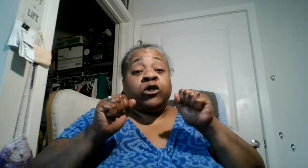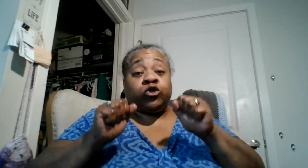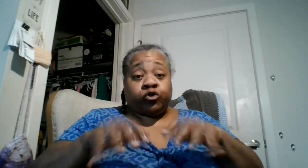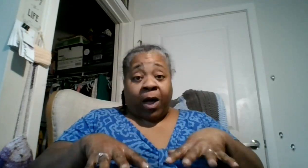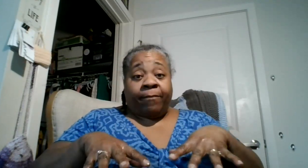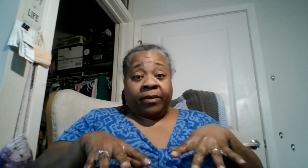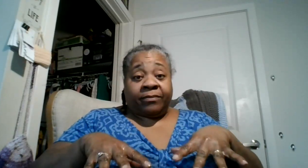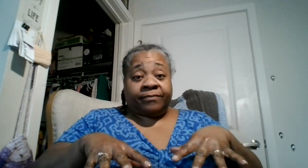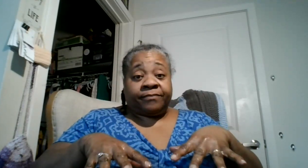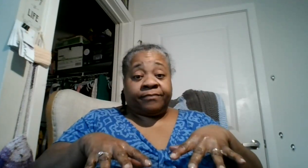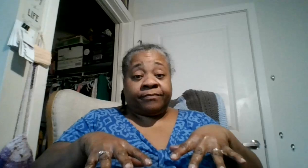Drop.